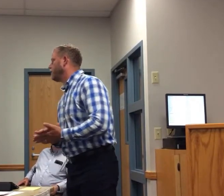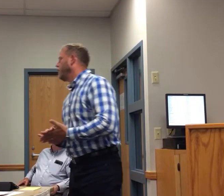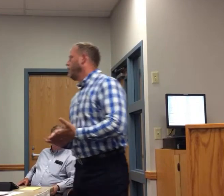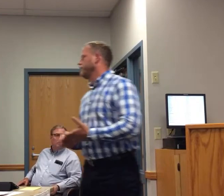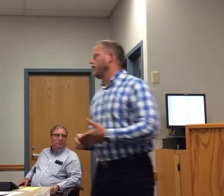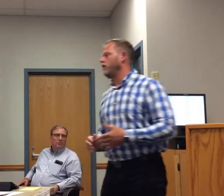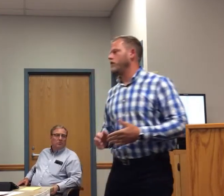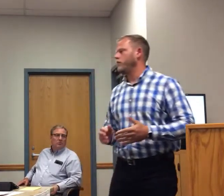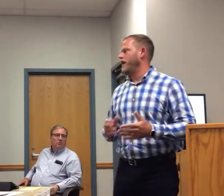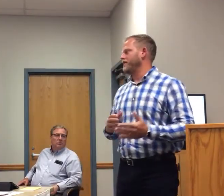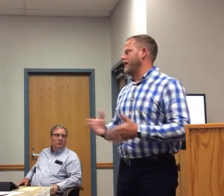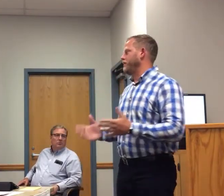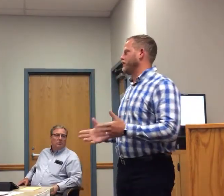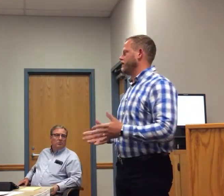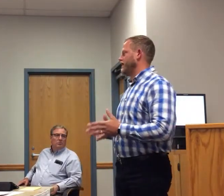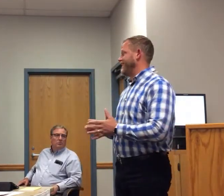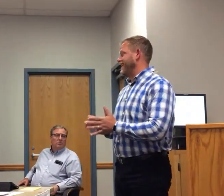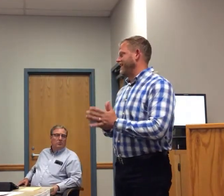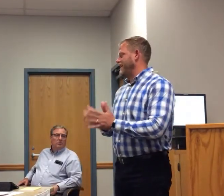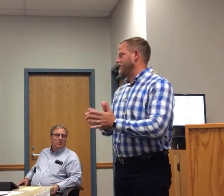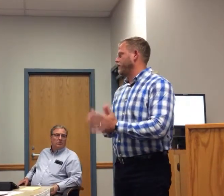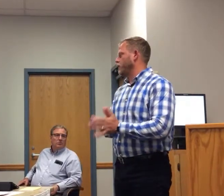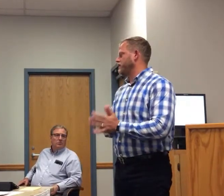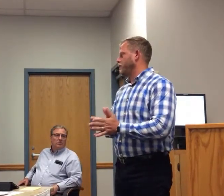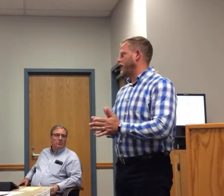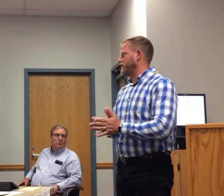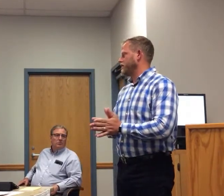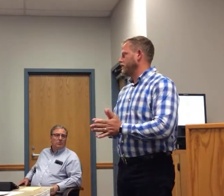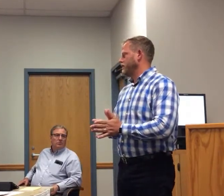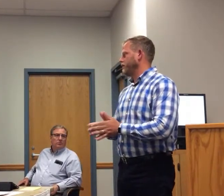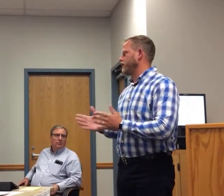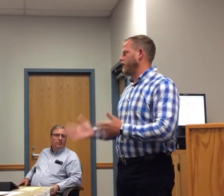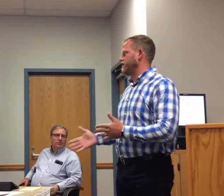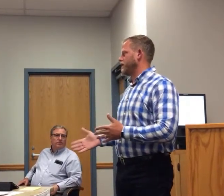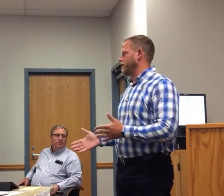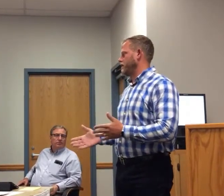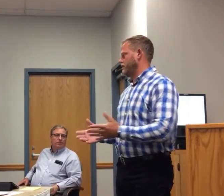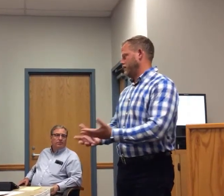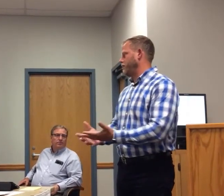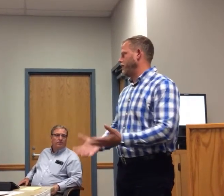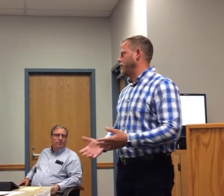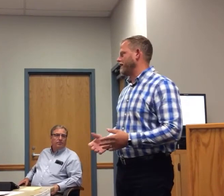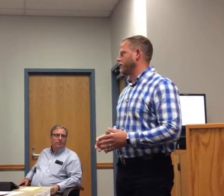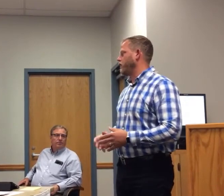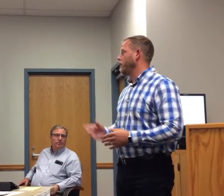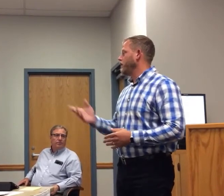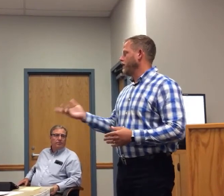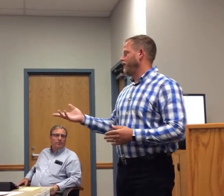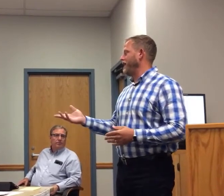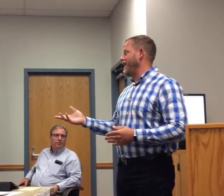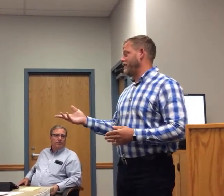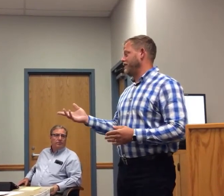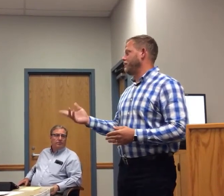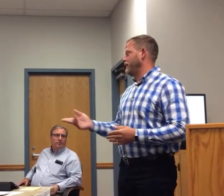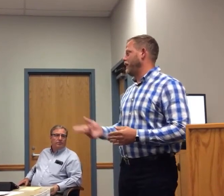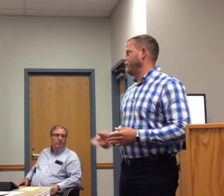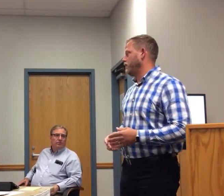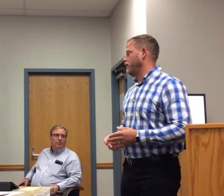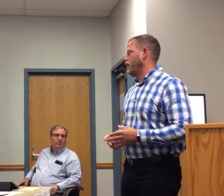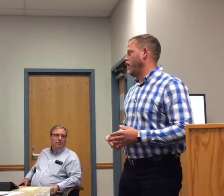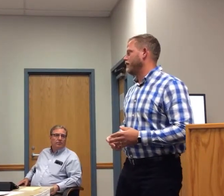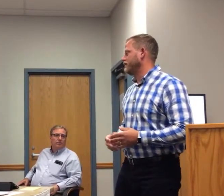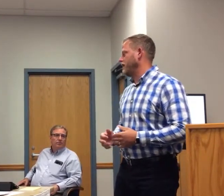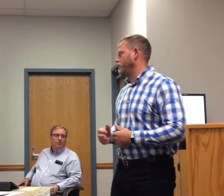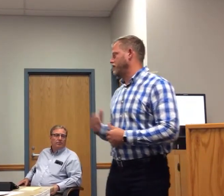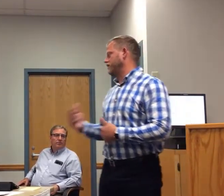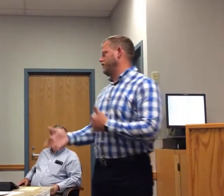cut sport. So by the time it's all said and done, he has 40 spots for kids to play basketball. Theater has become